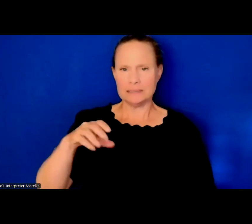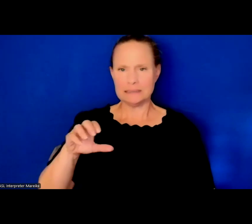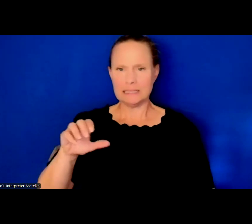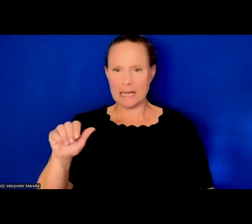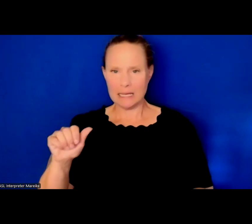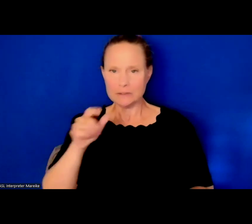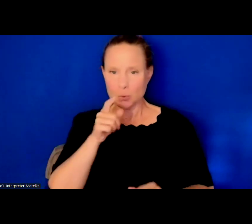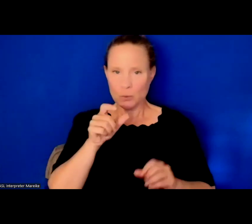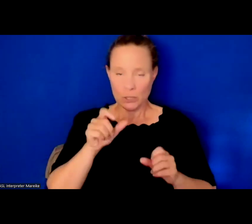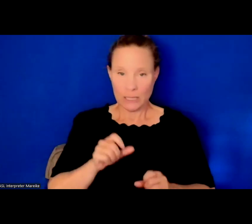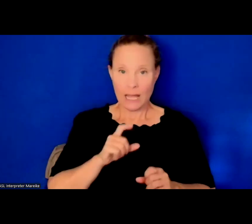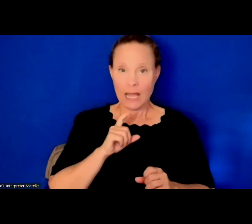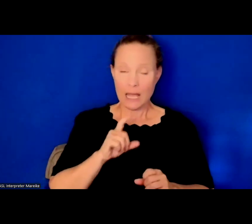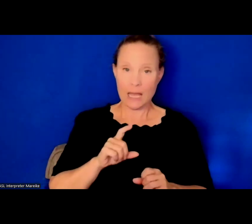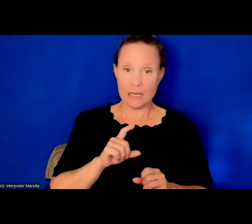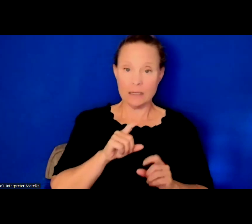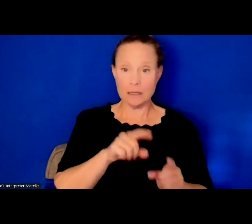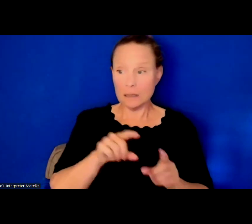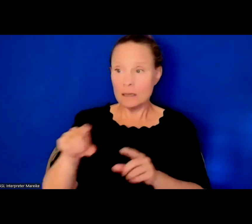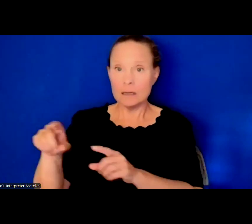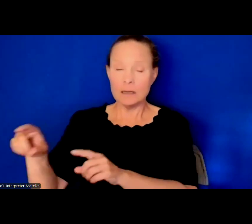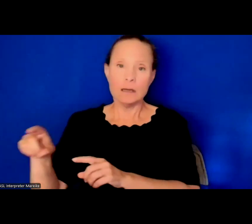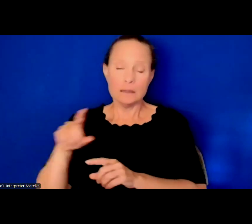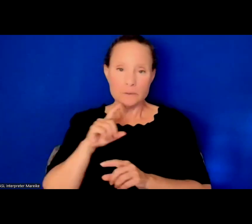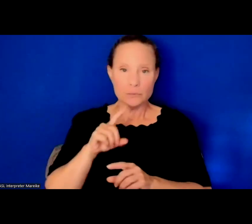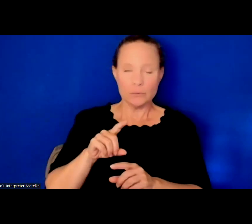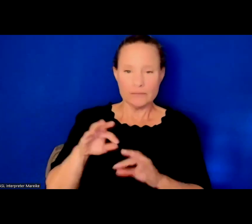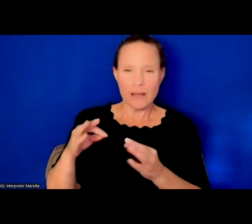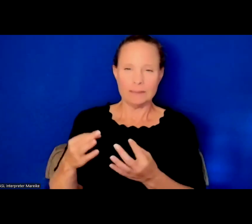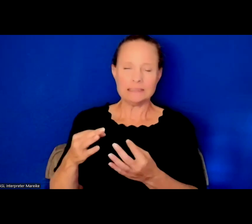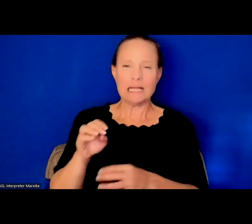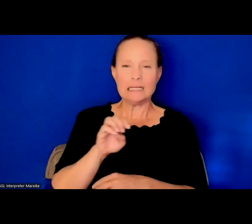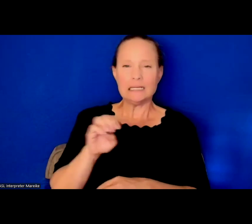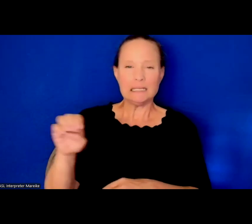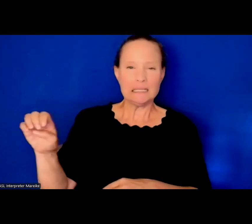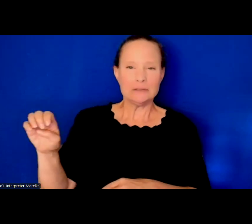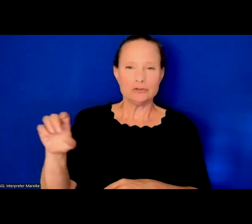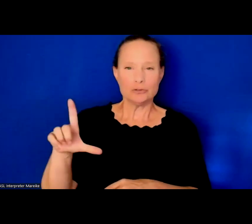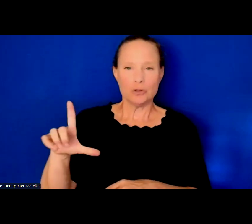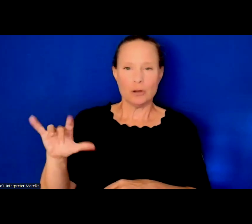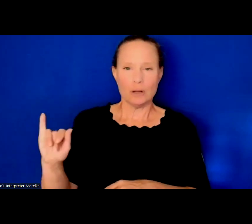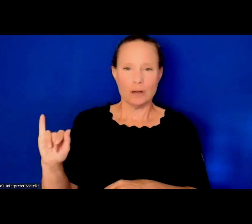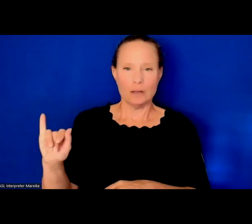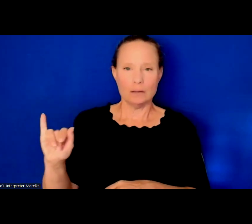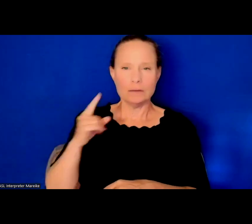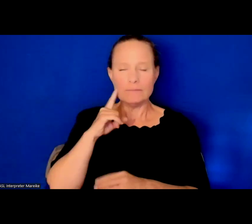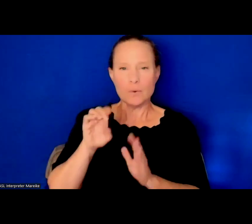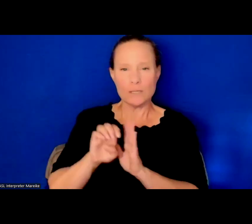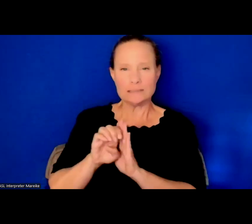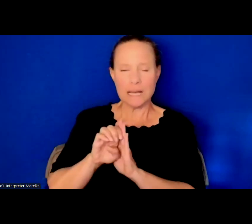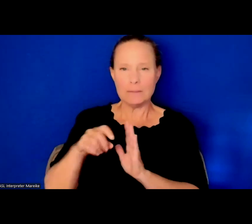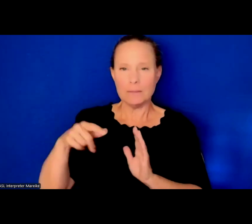with families who live on Eastern Long Island and past a certain point? Example, Patchogue, New York.